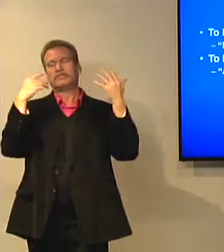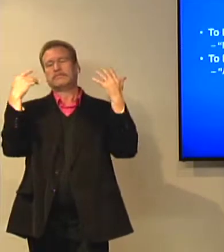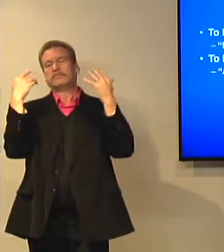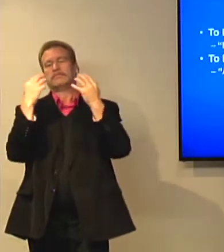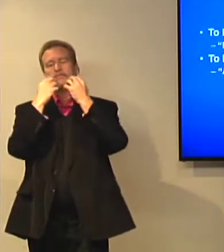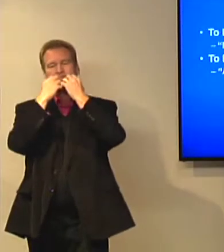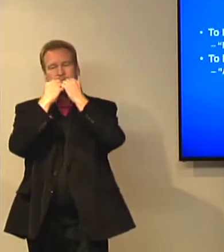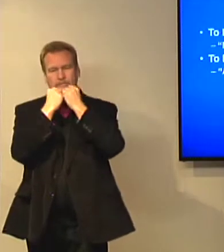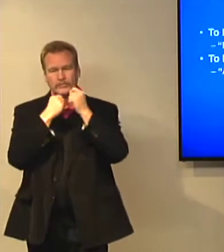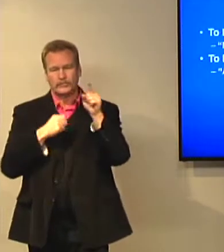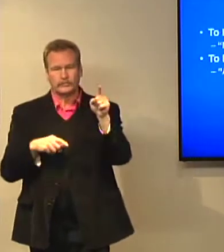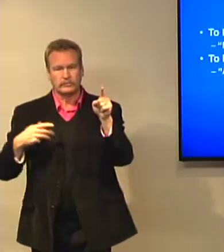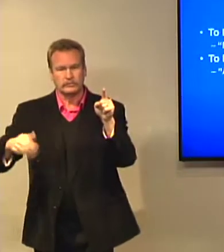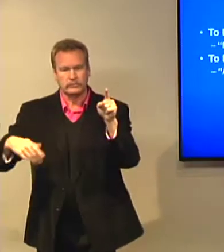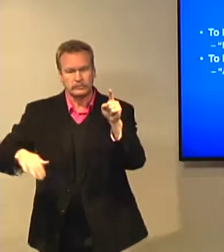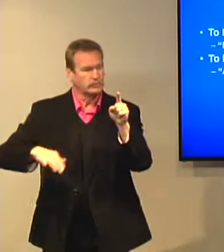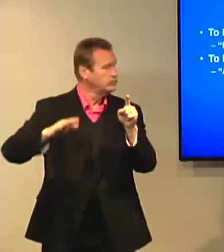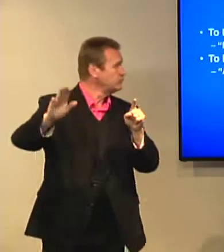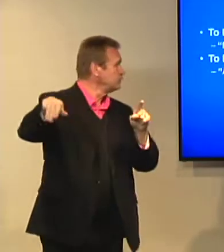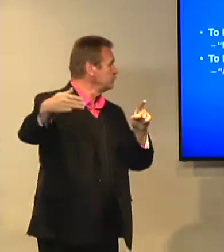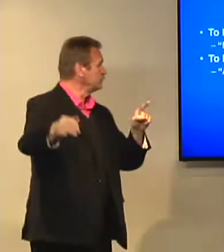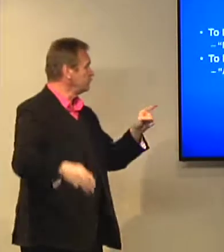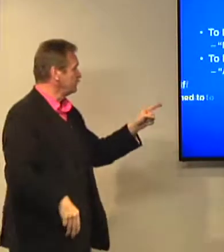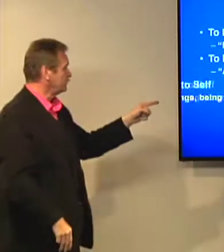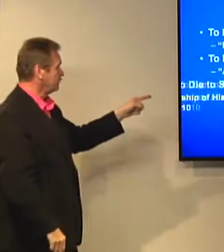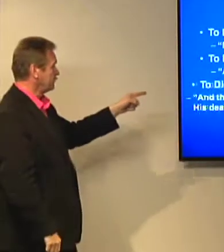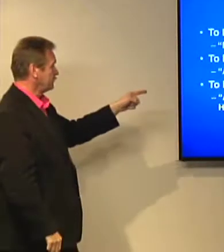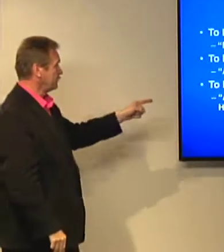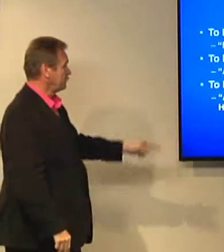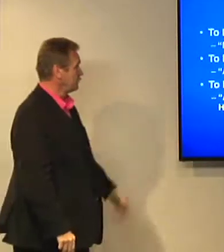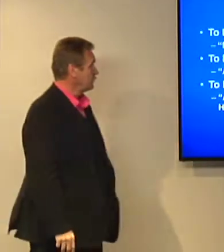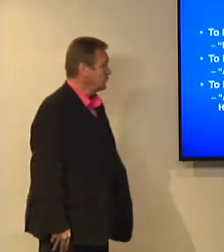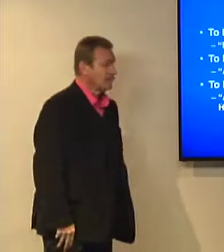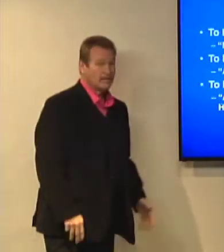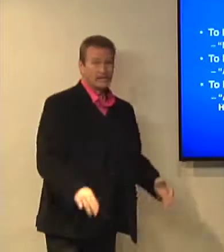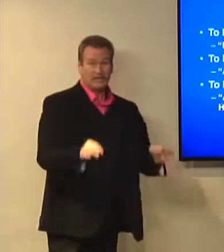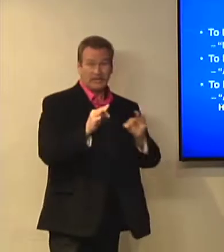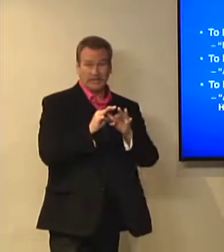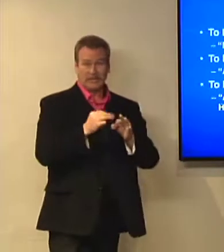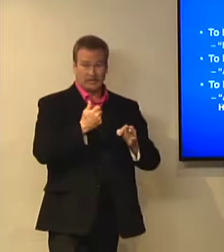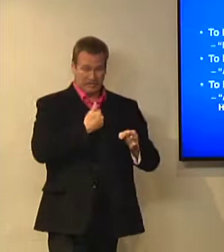the dead. The resurrection is critical in our understanding of the gospel.